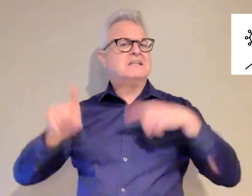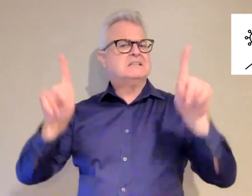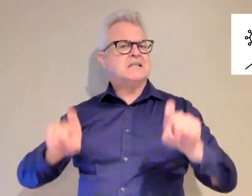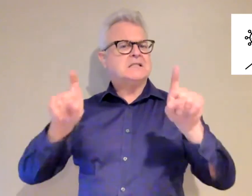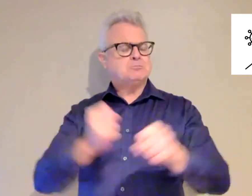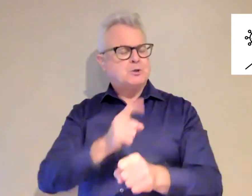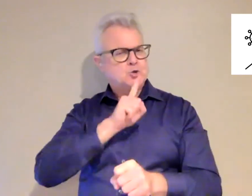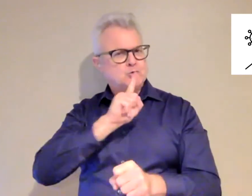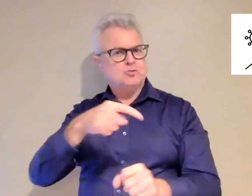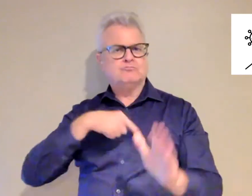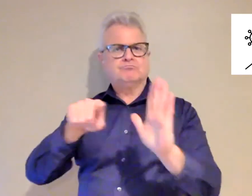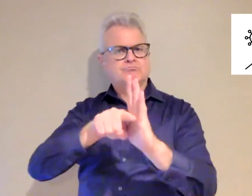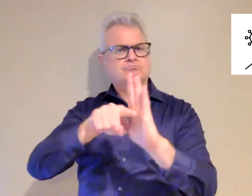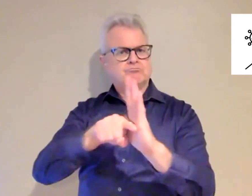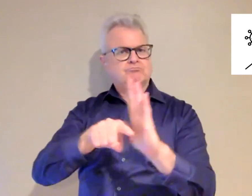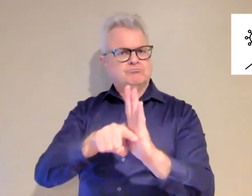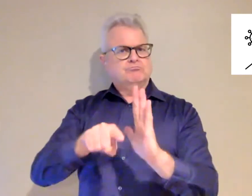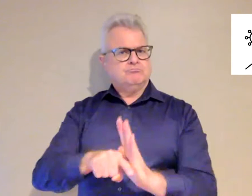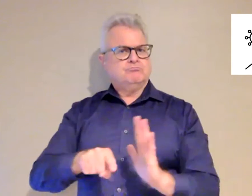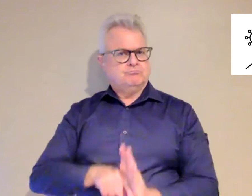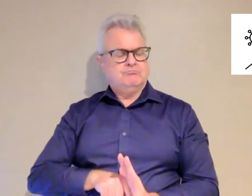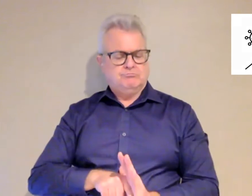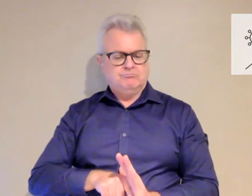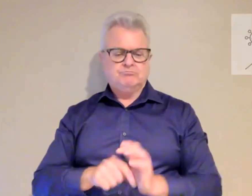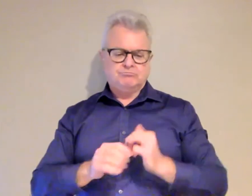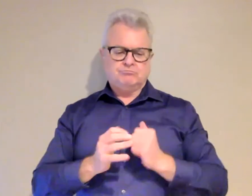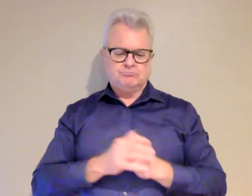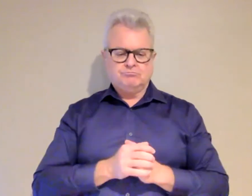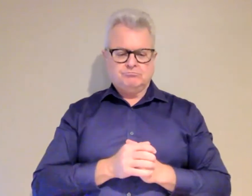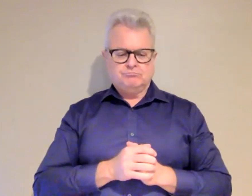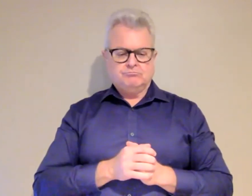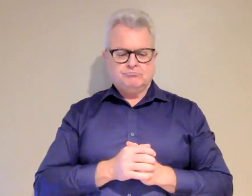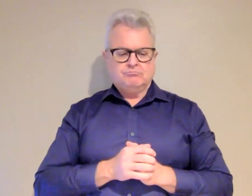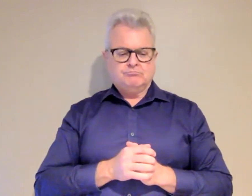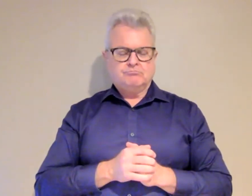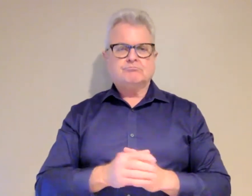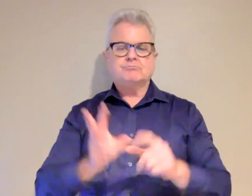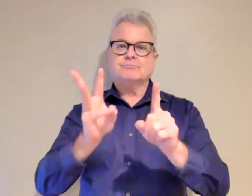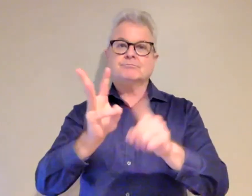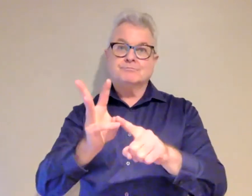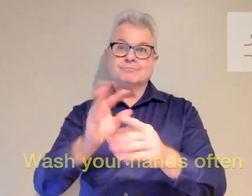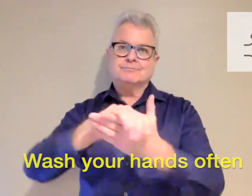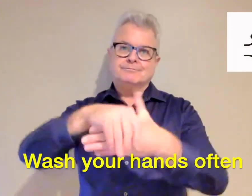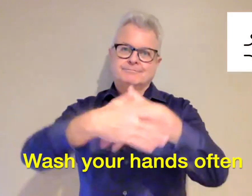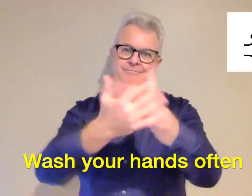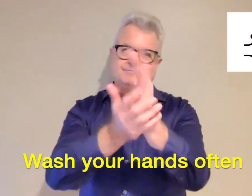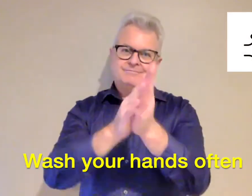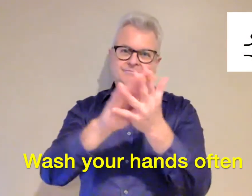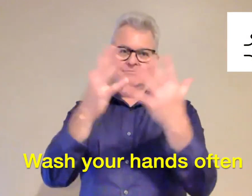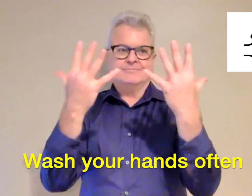few people and you're keeping your distance and you're masking up, just stay on top of your test to ensure that you still maintain a